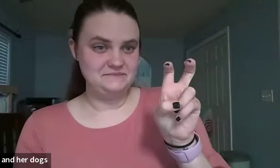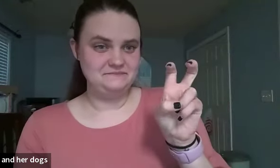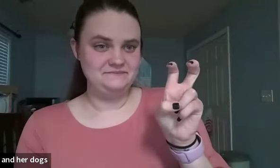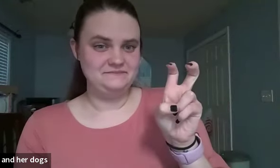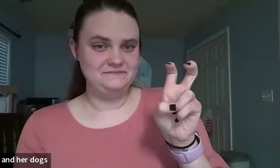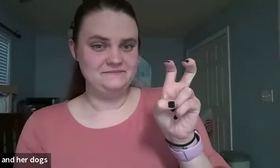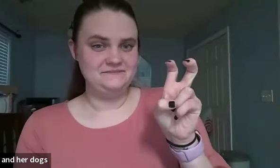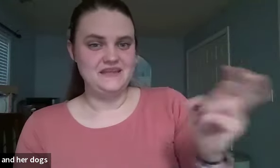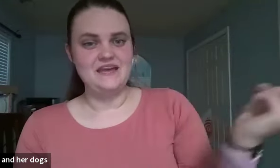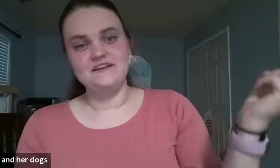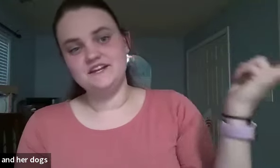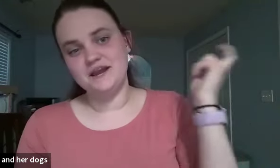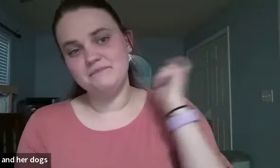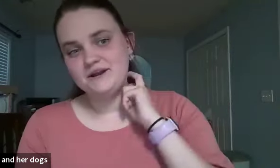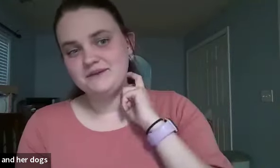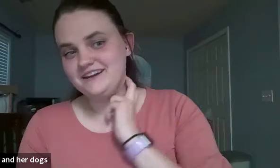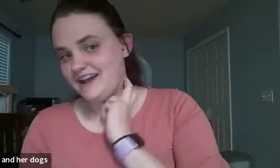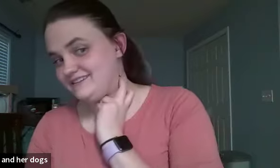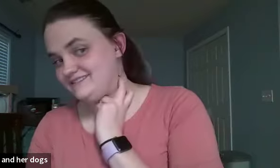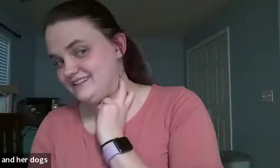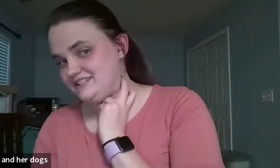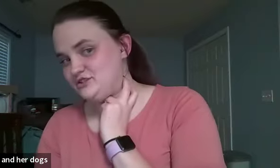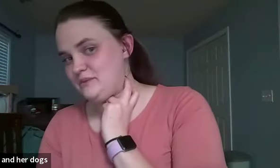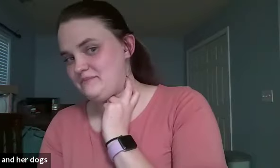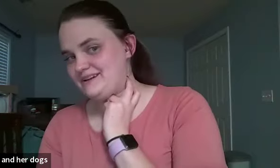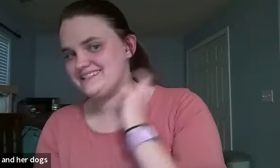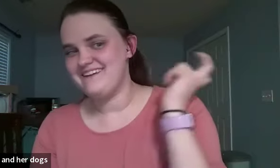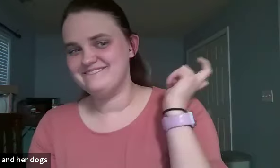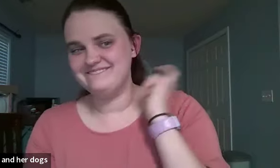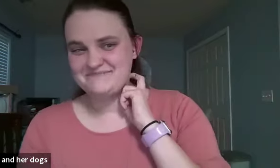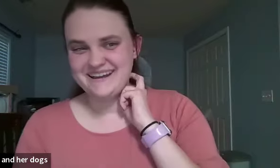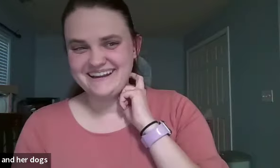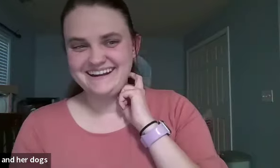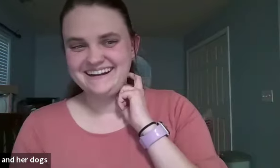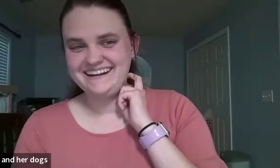them. And then you're going to put them on your neck, like 2 bite marks. Vampire.